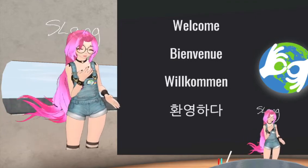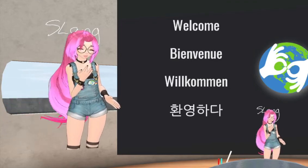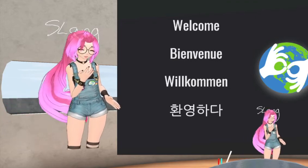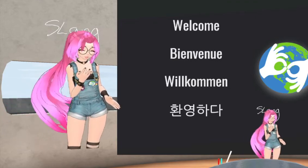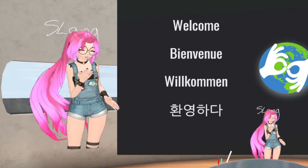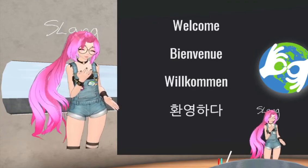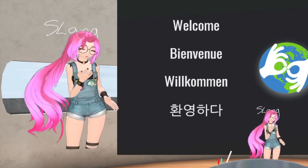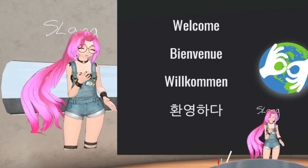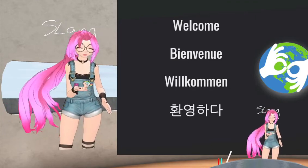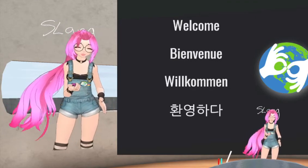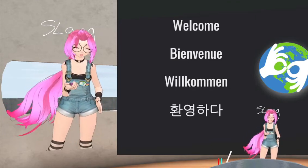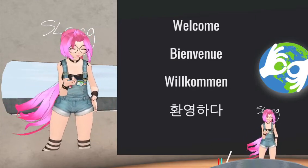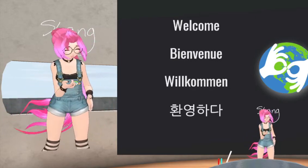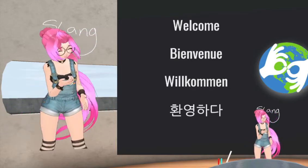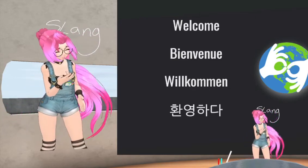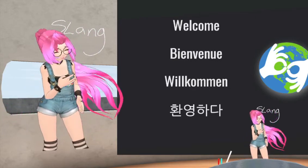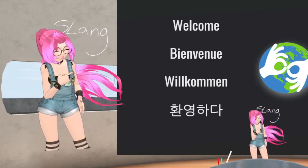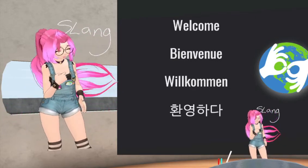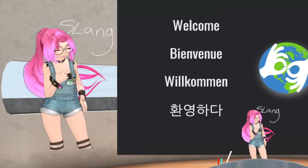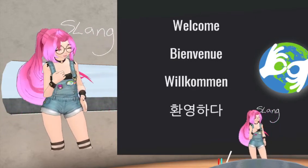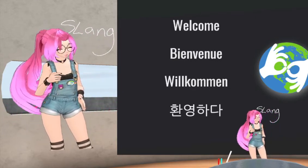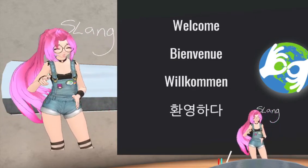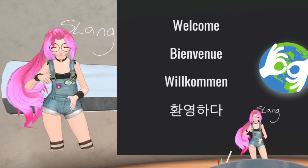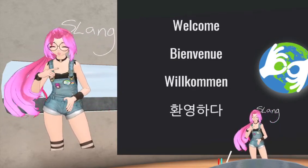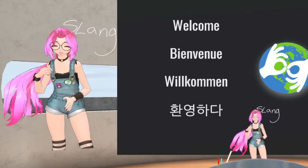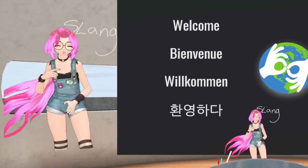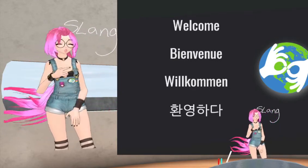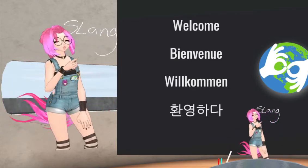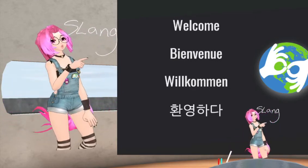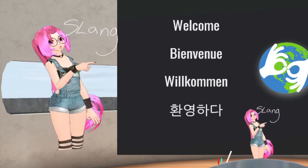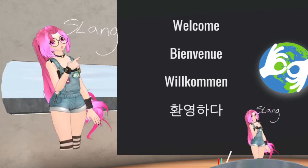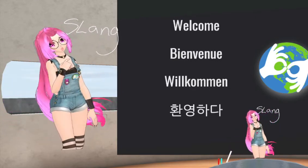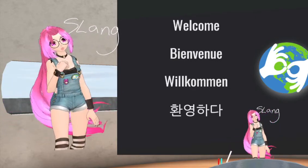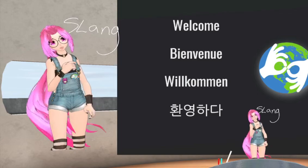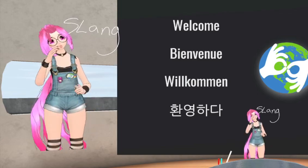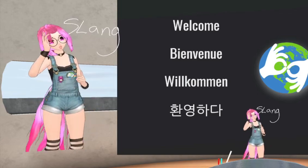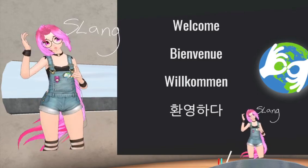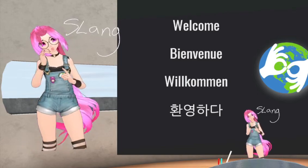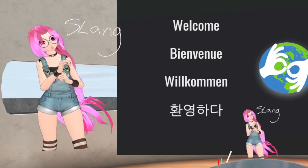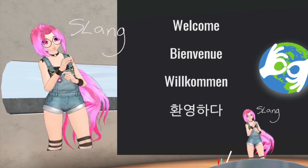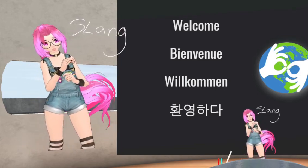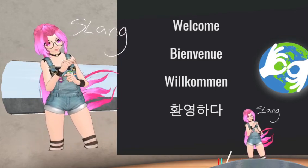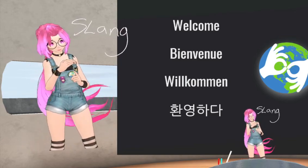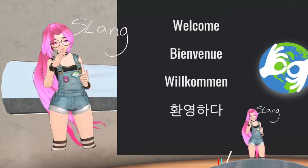I looked so lame that I didn't know it. 2, 5, 8.